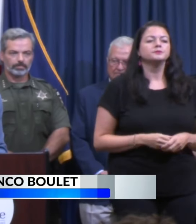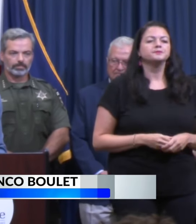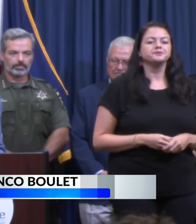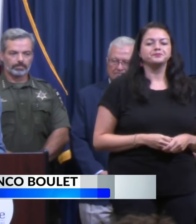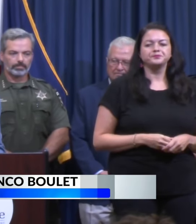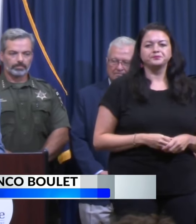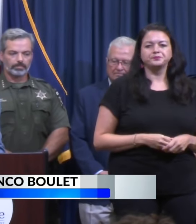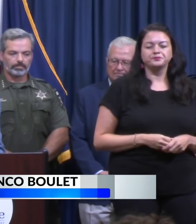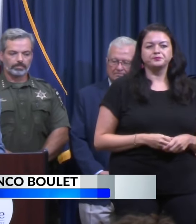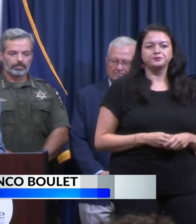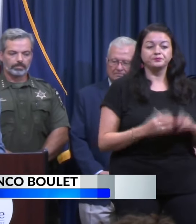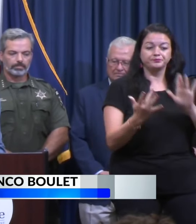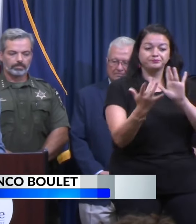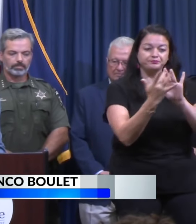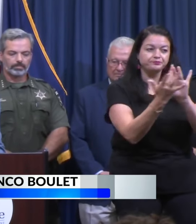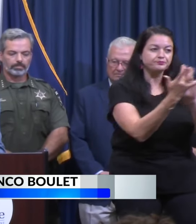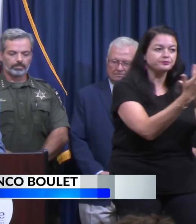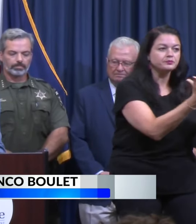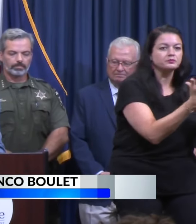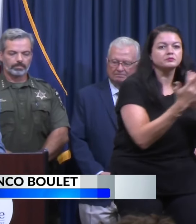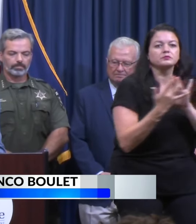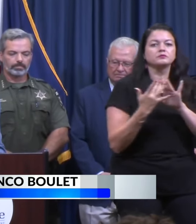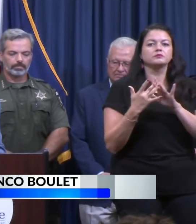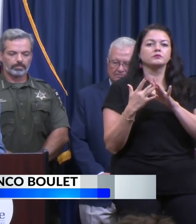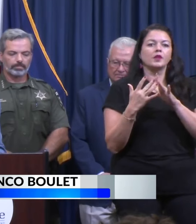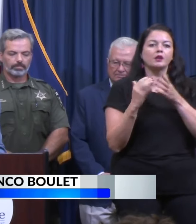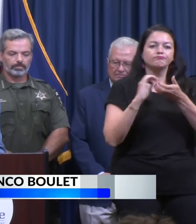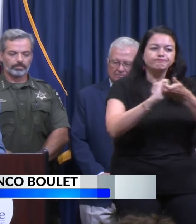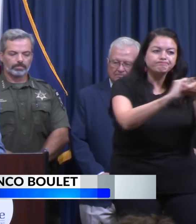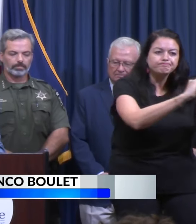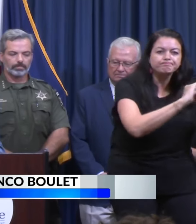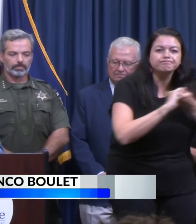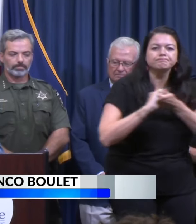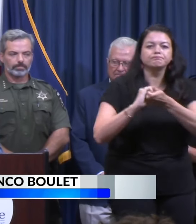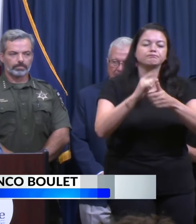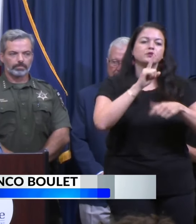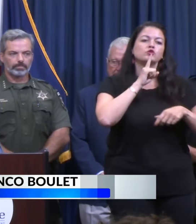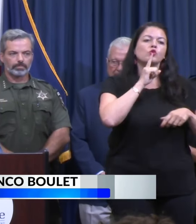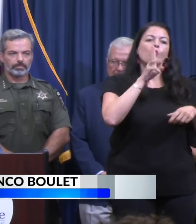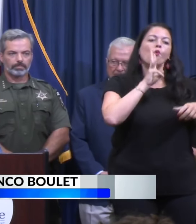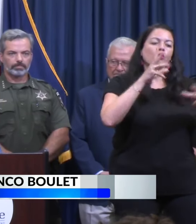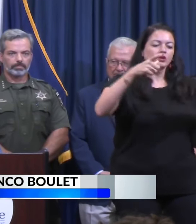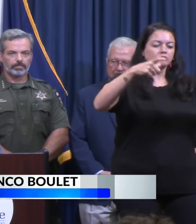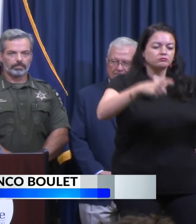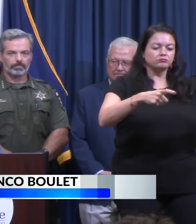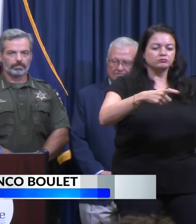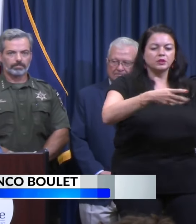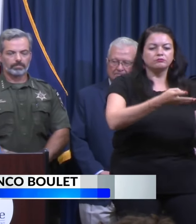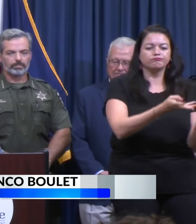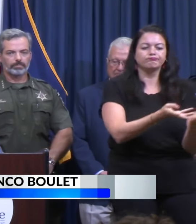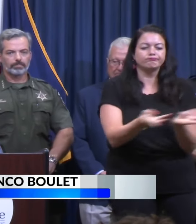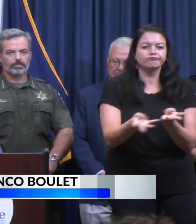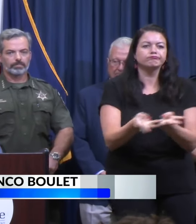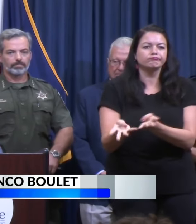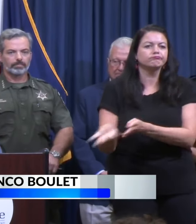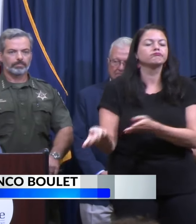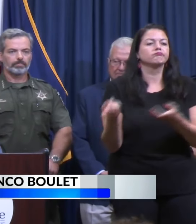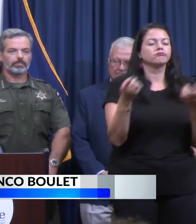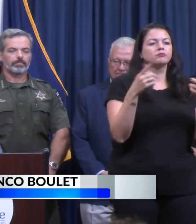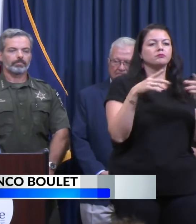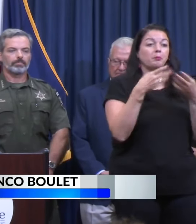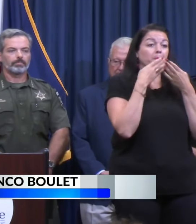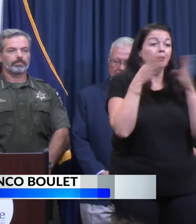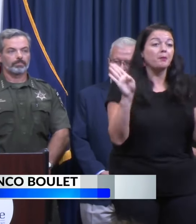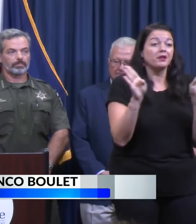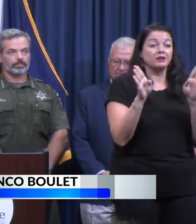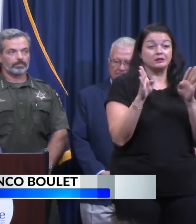Reaching out to stakeholders, working with drainage teams to ensure detention ponds are lowered to accommodate stormwater and preparing public facilities